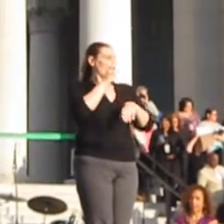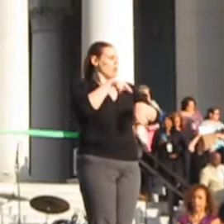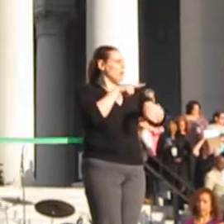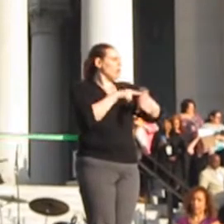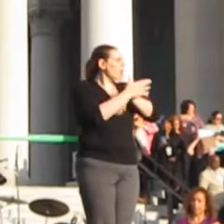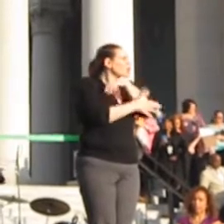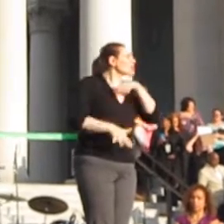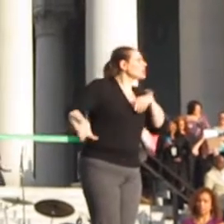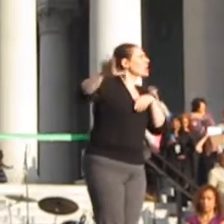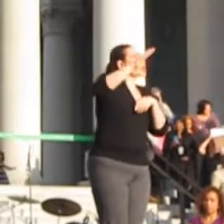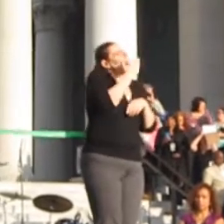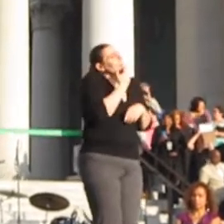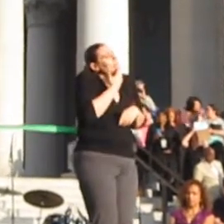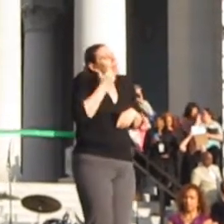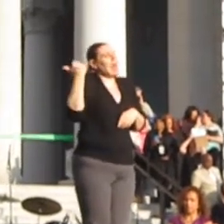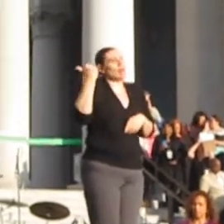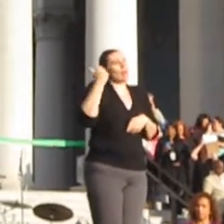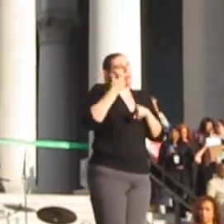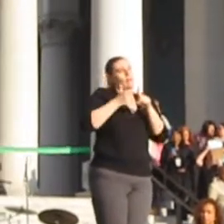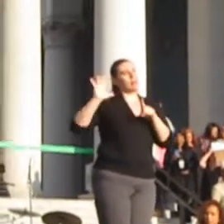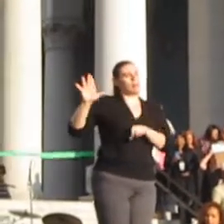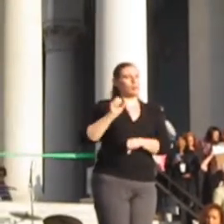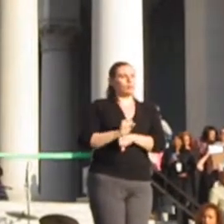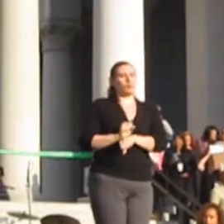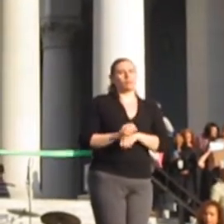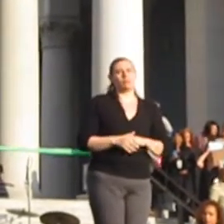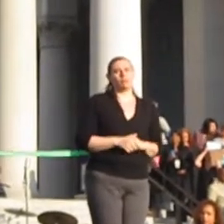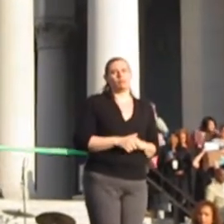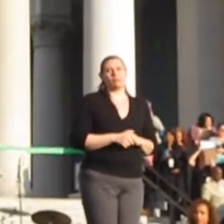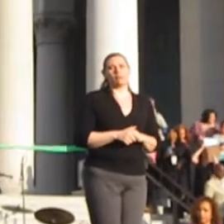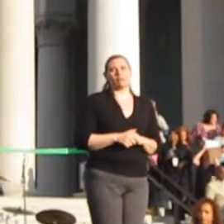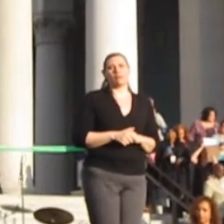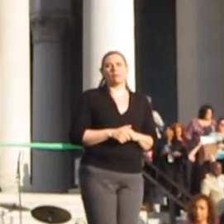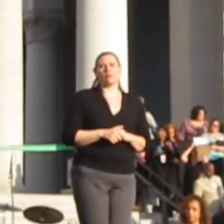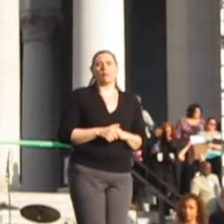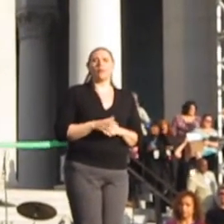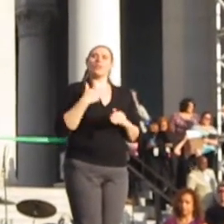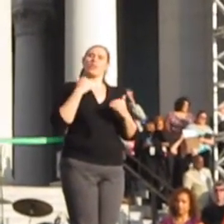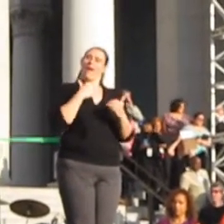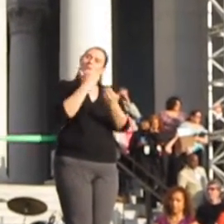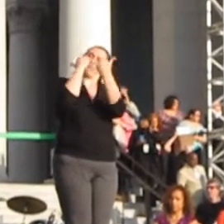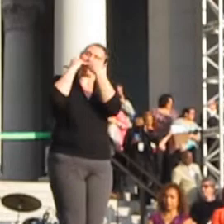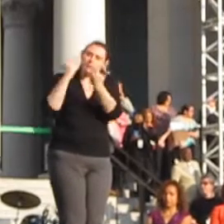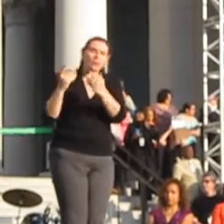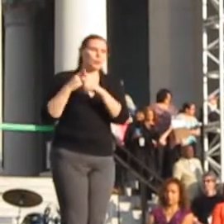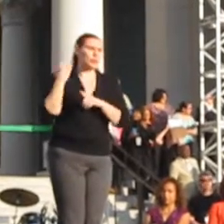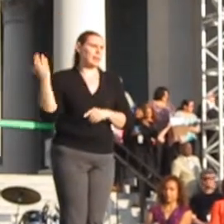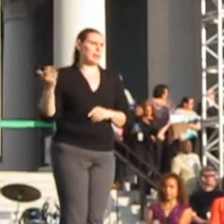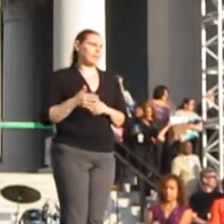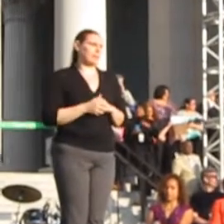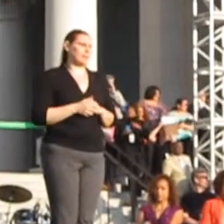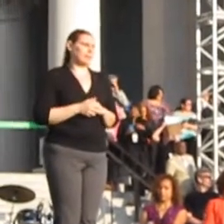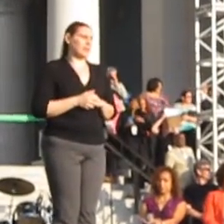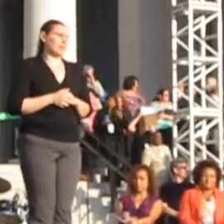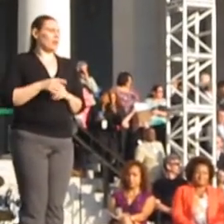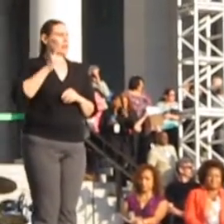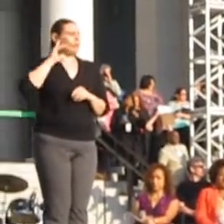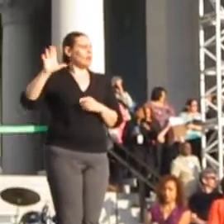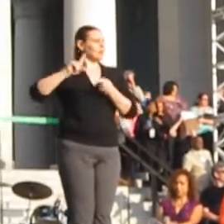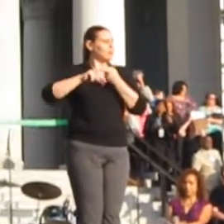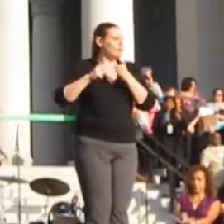are better as a result. So I am grateful to him. Thank you, for Bill. his